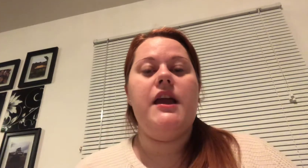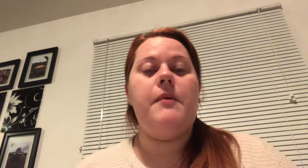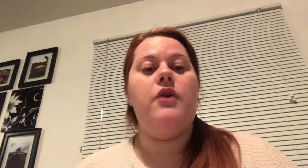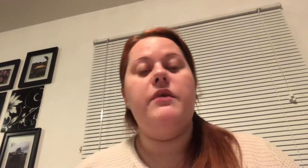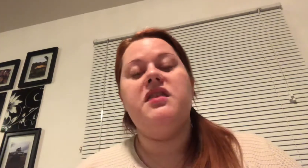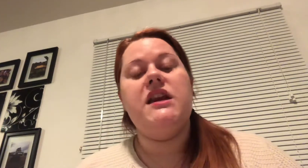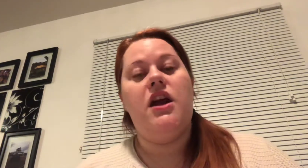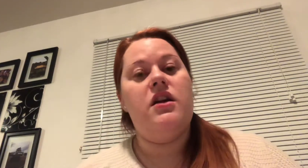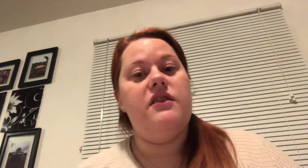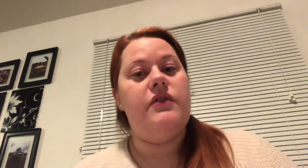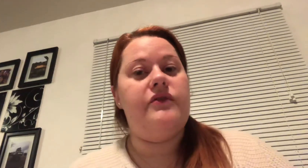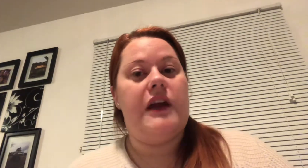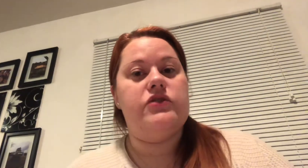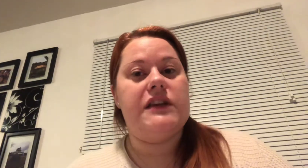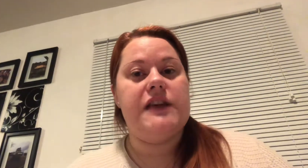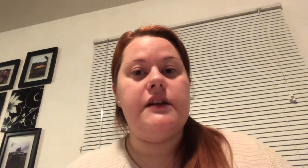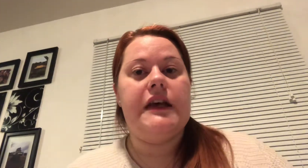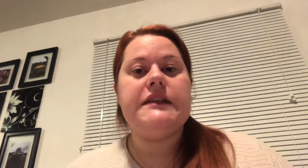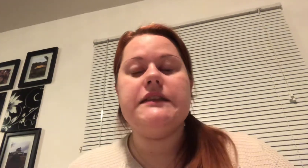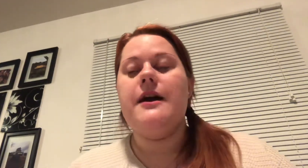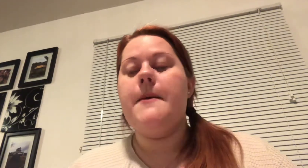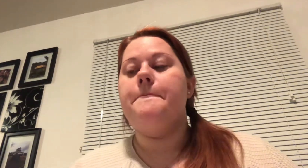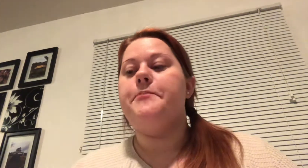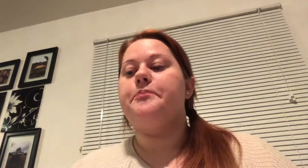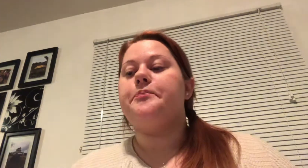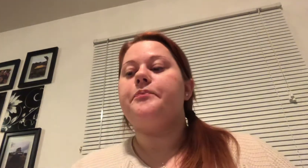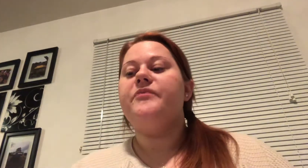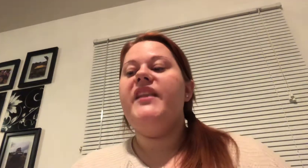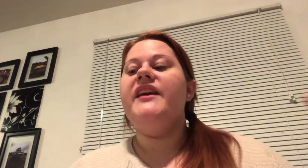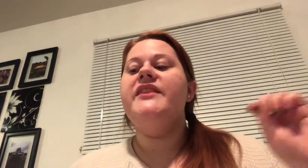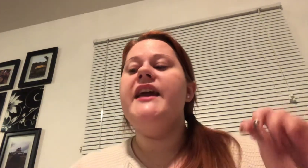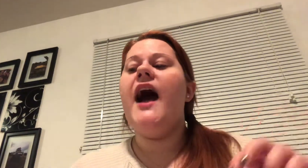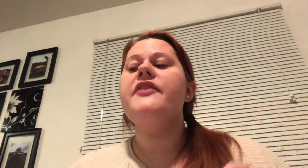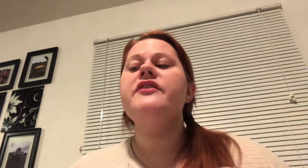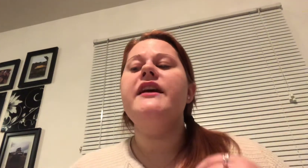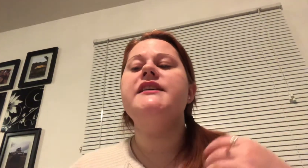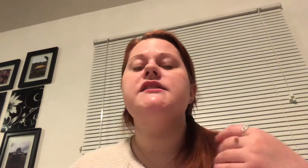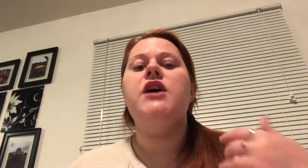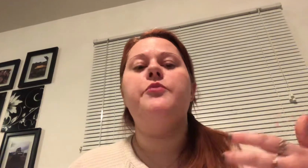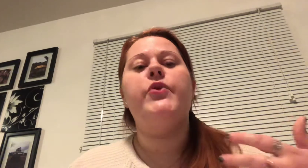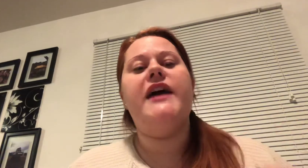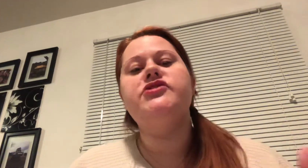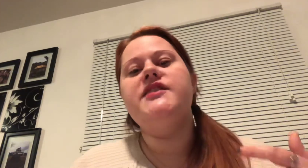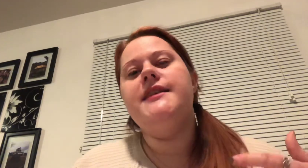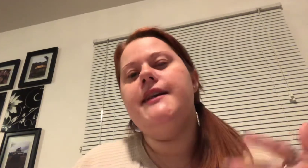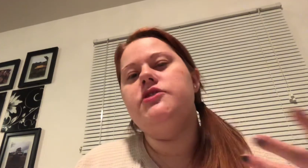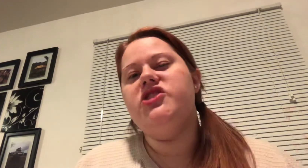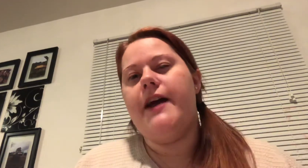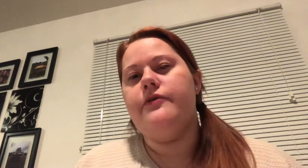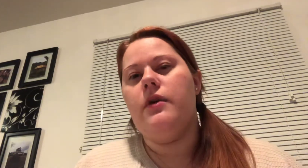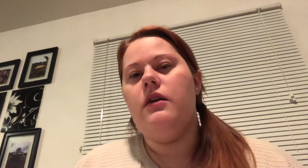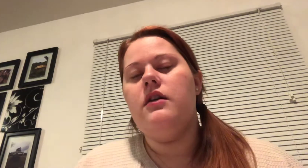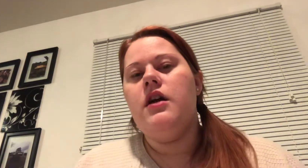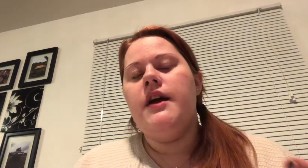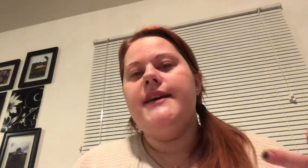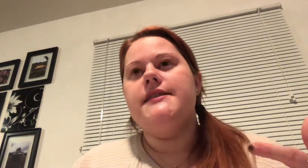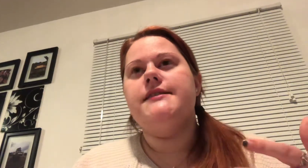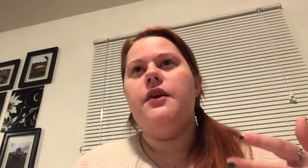about with the narrative of Frederick Douglass. The other is oppression in general. So if